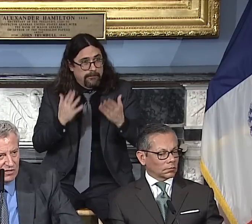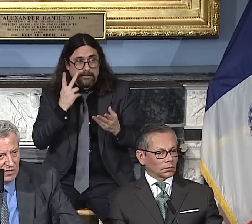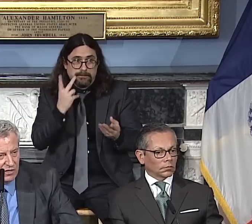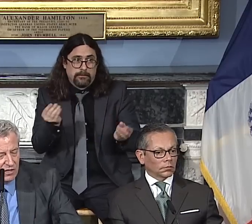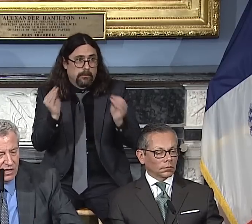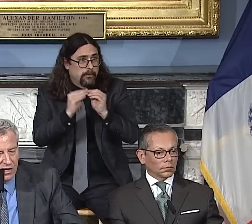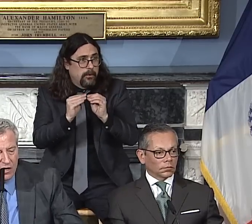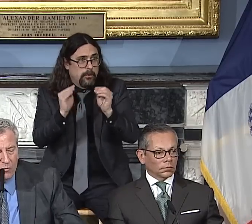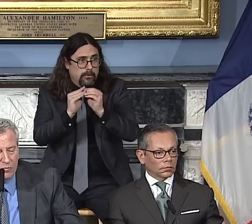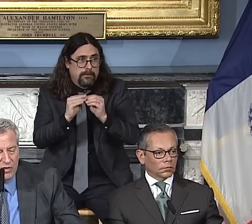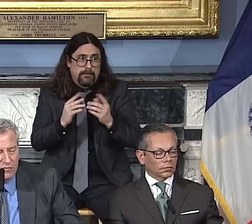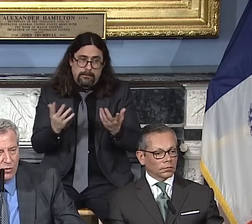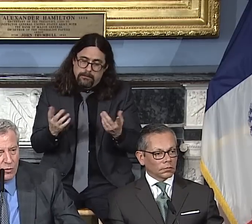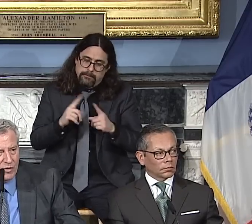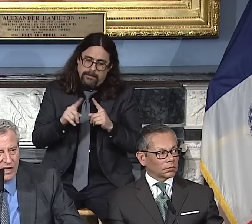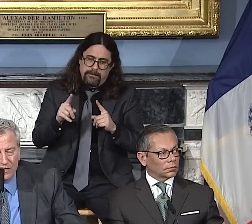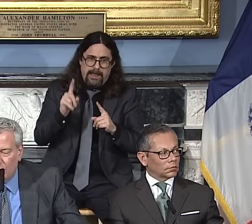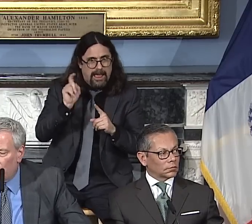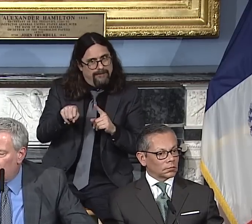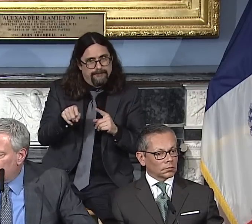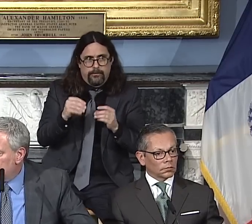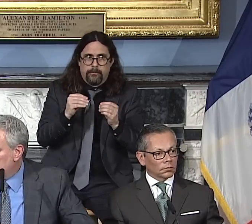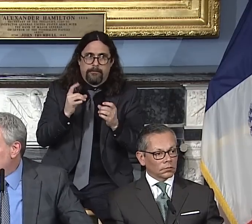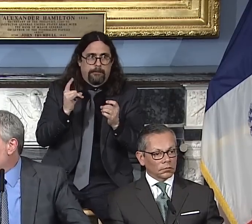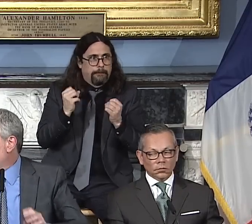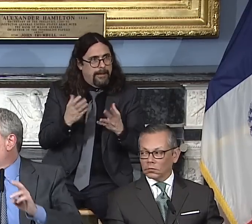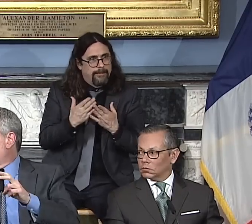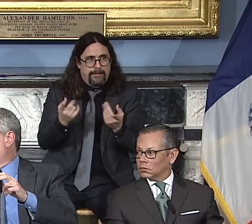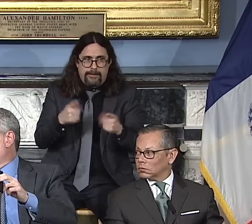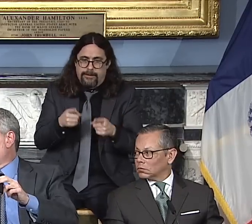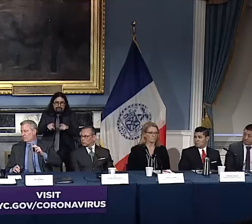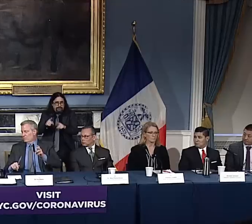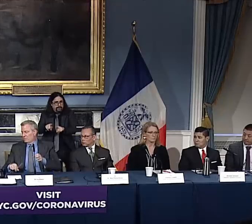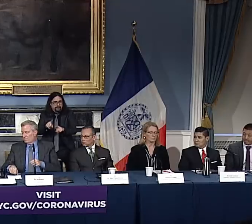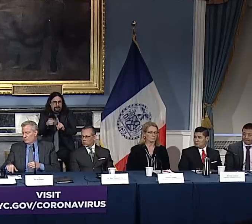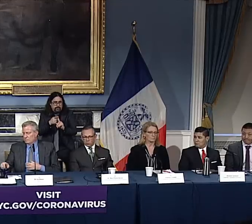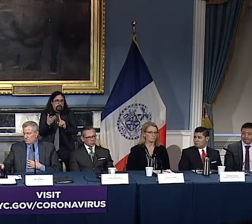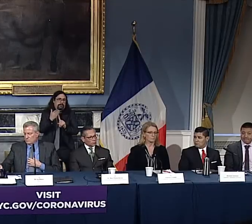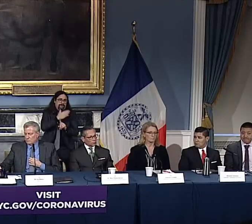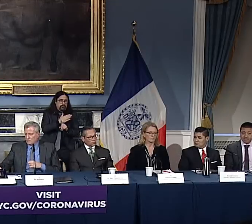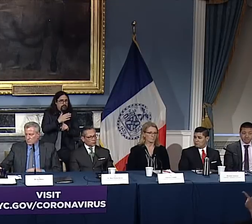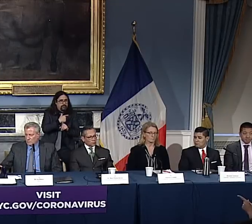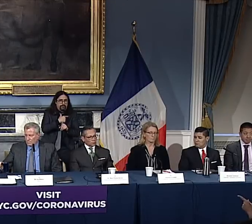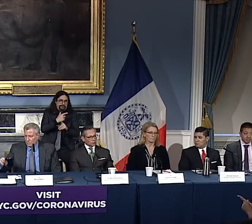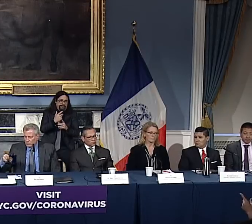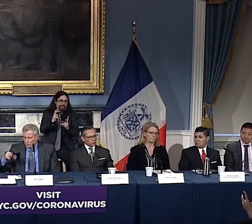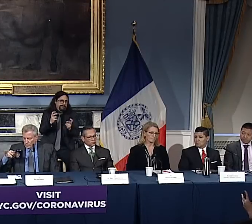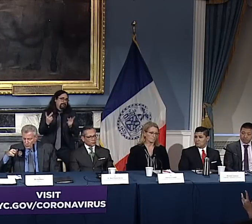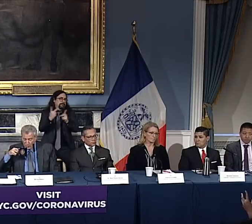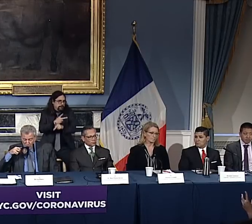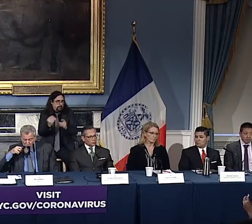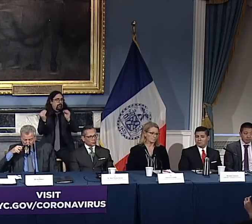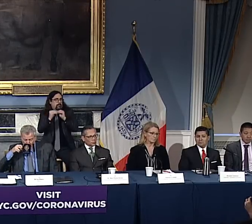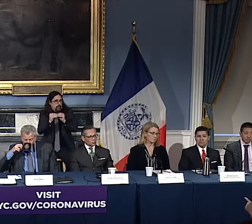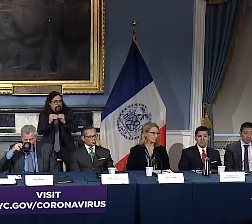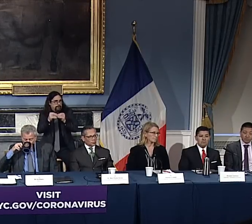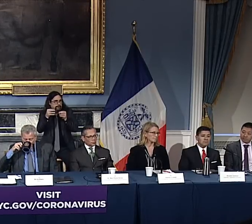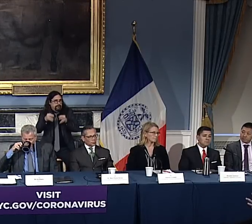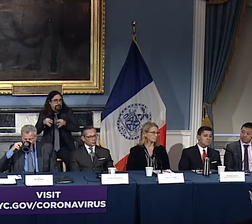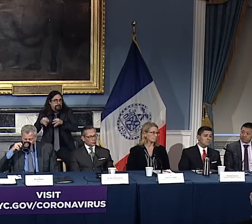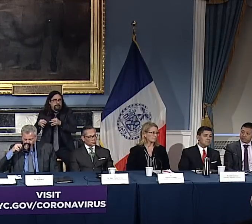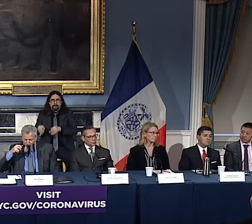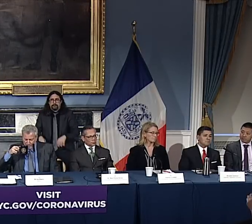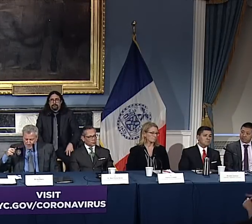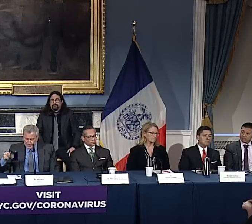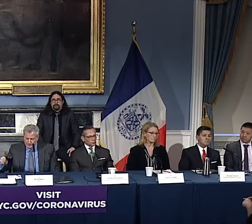out before we would get to that point. And to add to that, I would say part of it is based on the experience